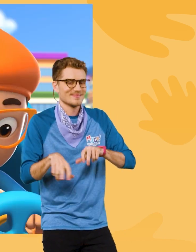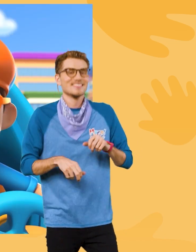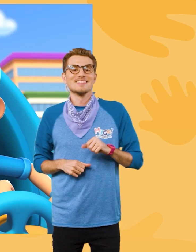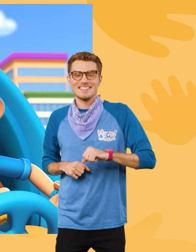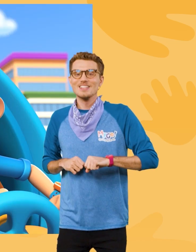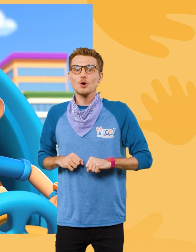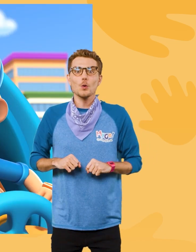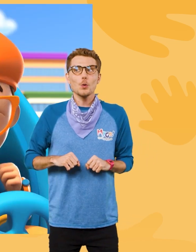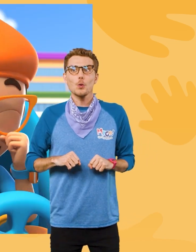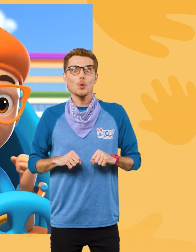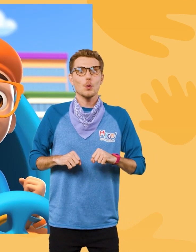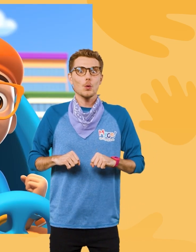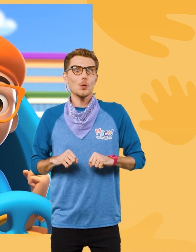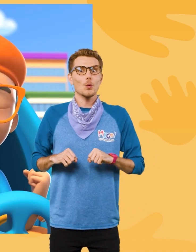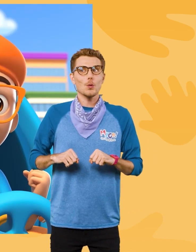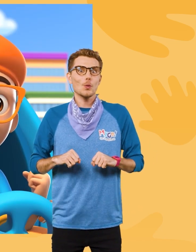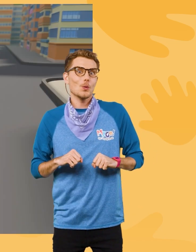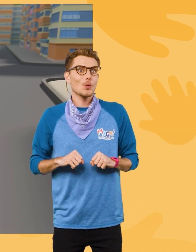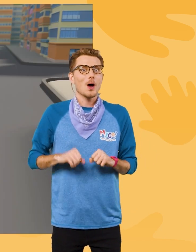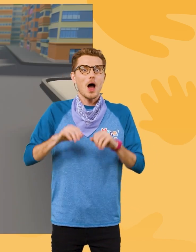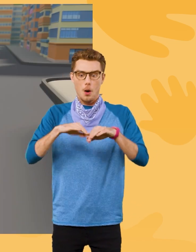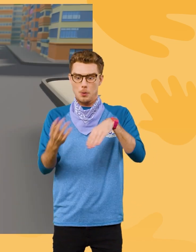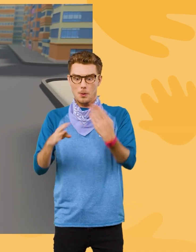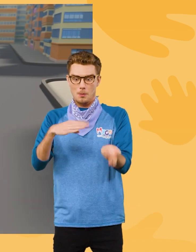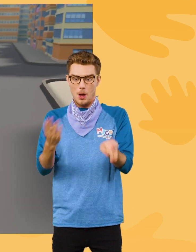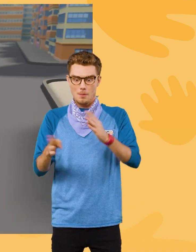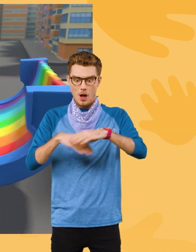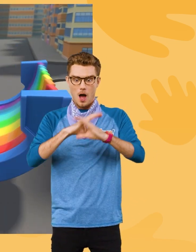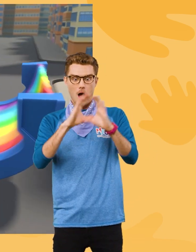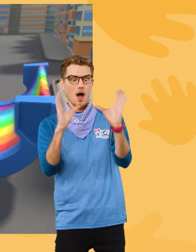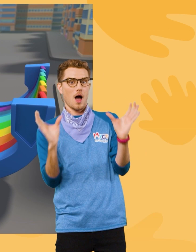confirmed. Activate Blippi Station.